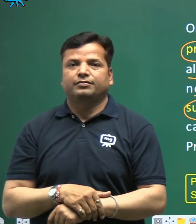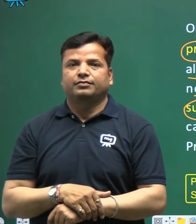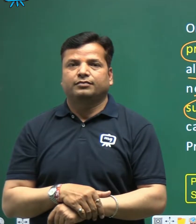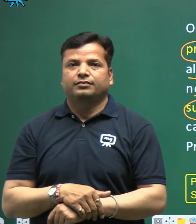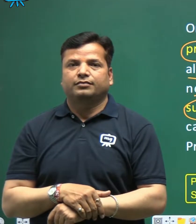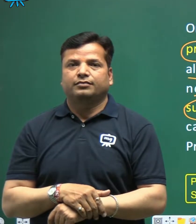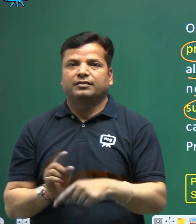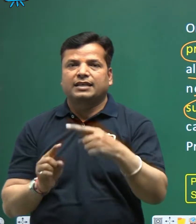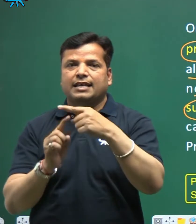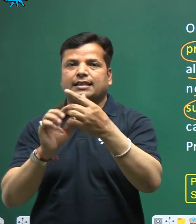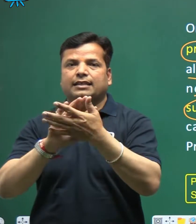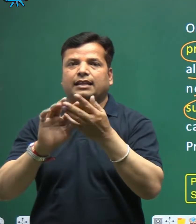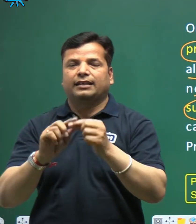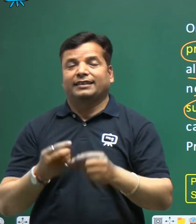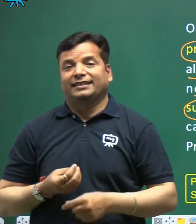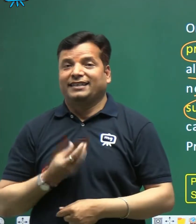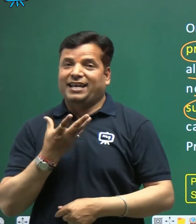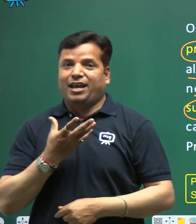the Happy Prince.